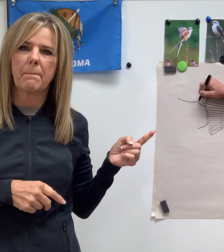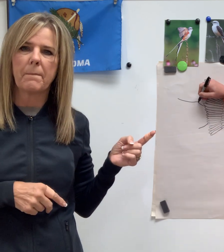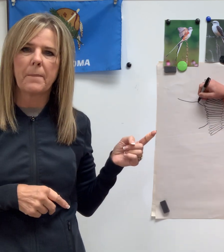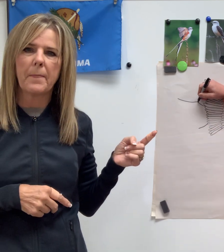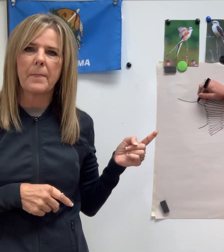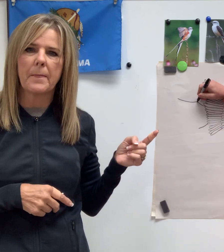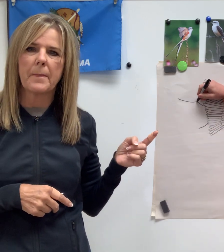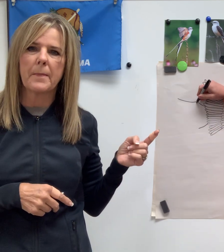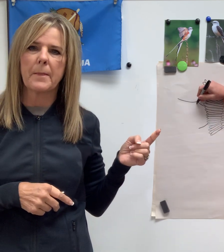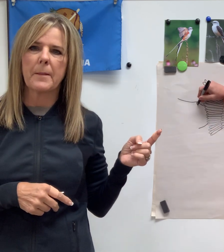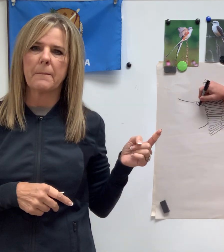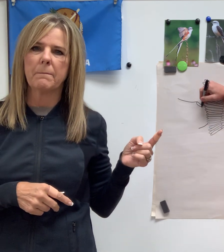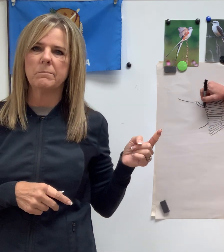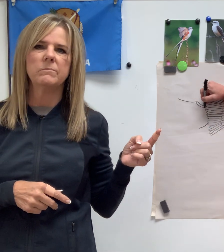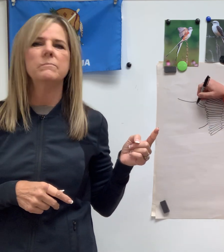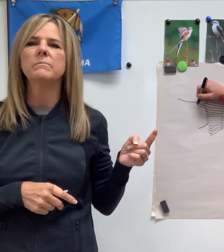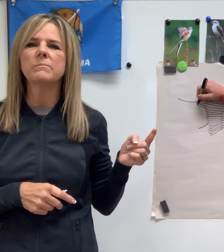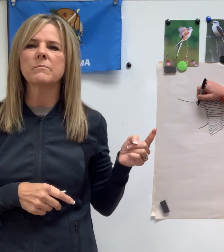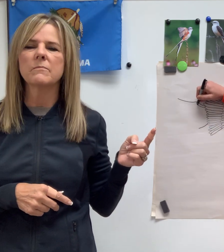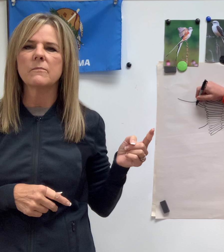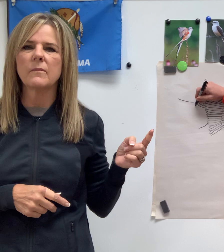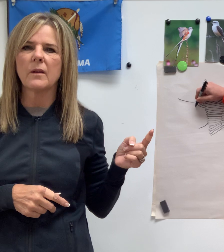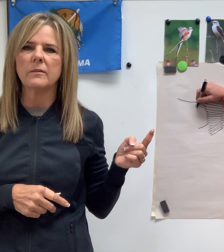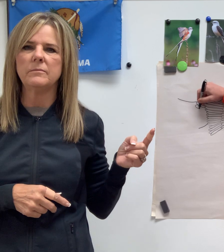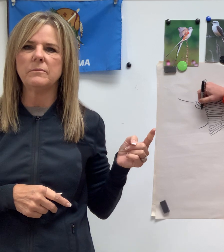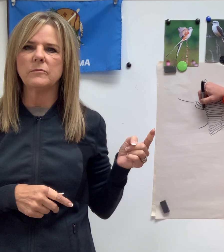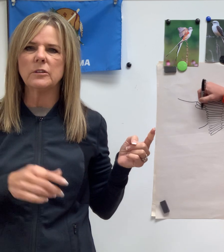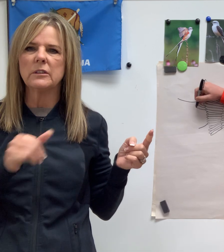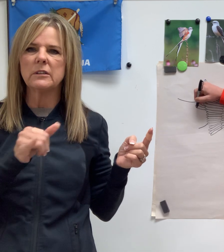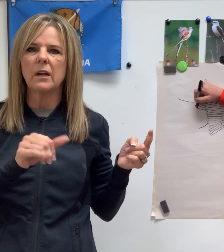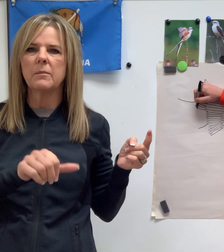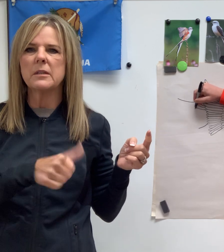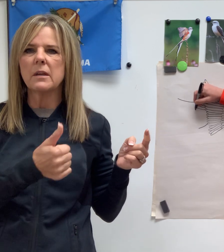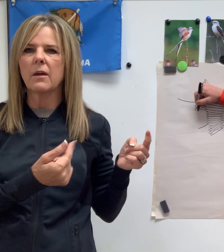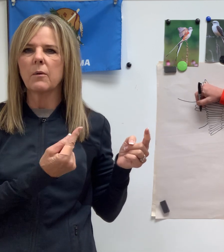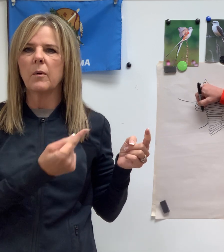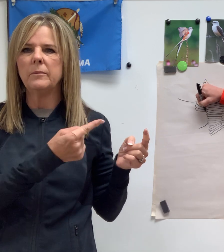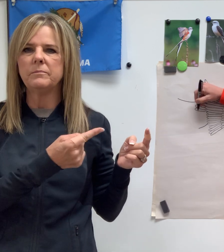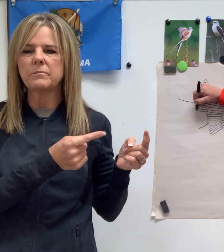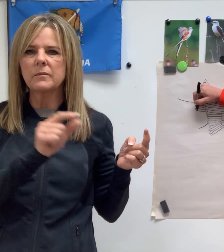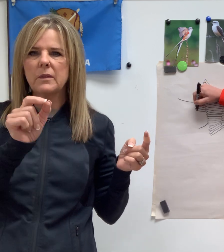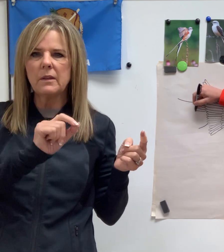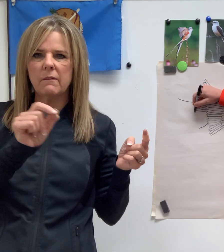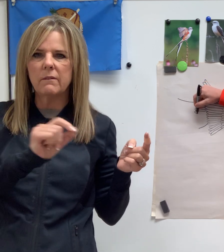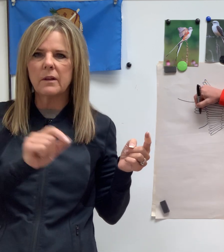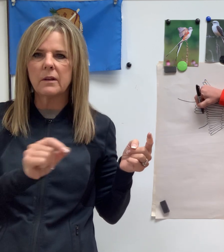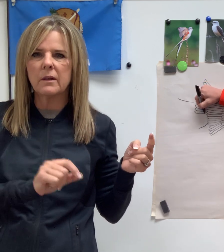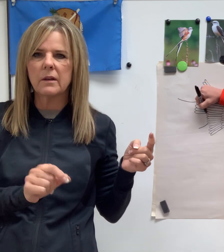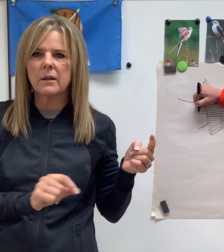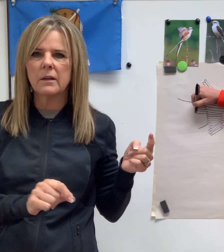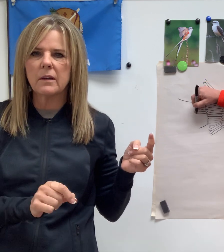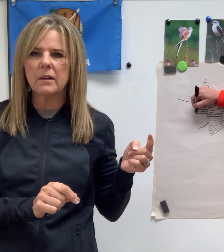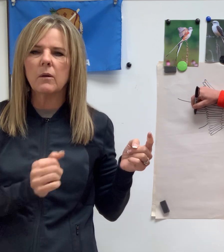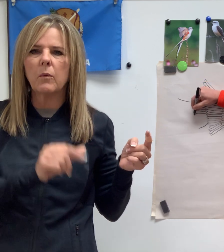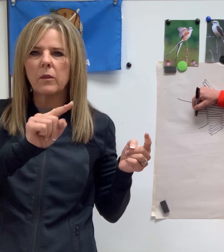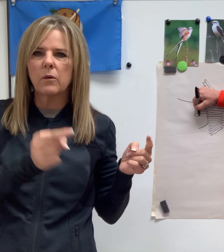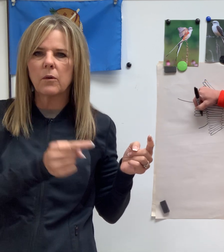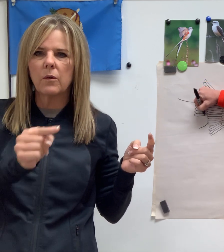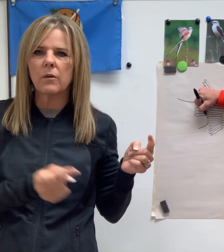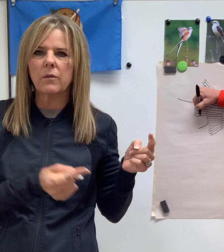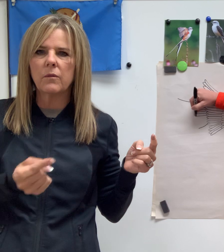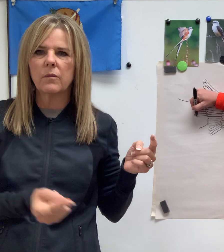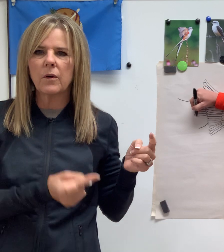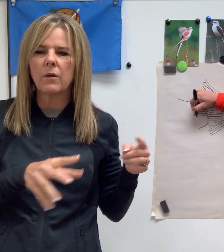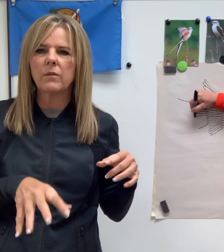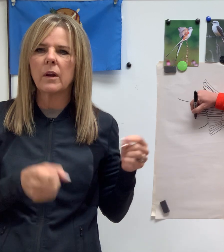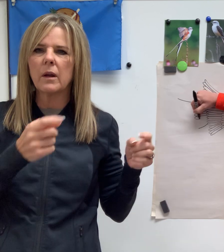slanted down, and then I'm just going to, all I'm going to do, guys, just like last time, fill it in with curve lines,